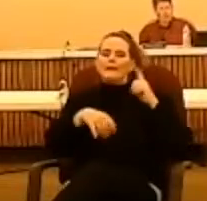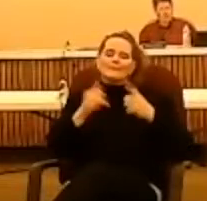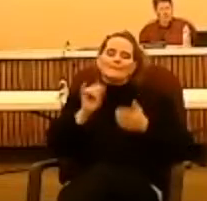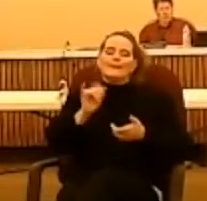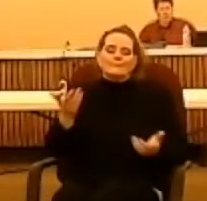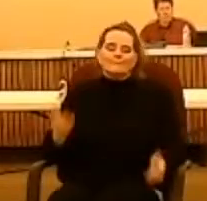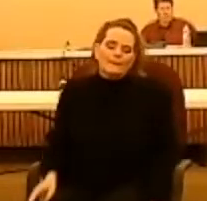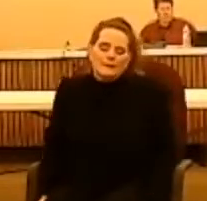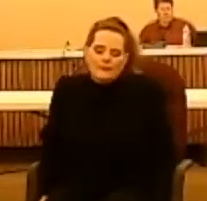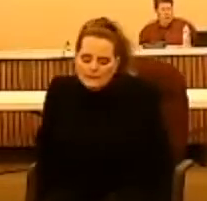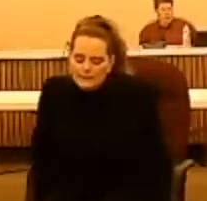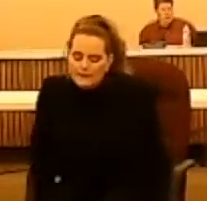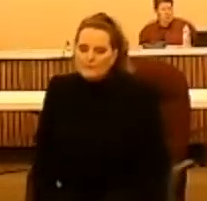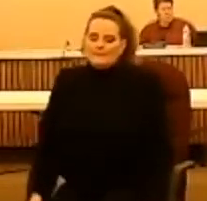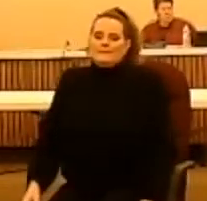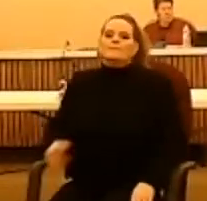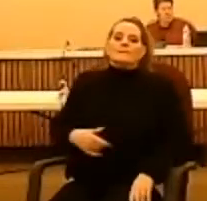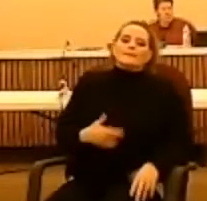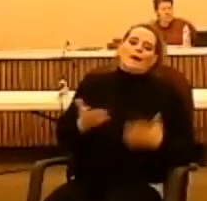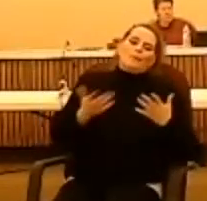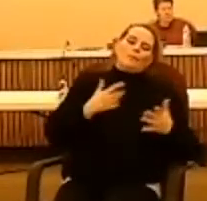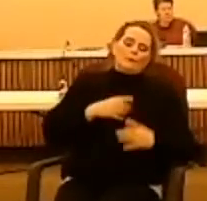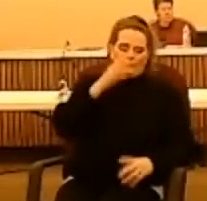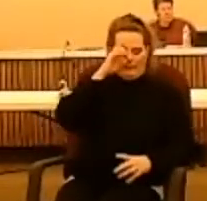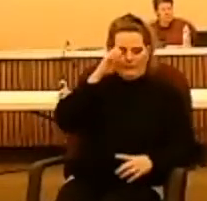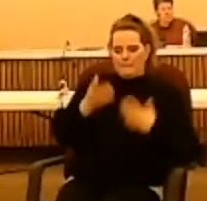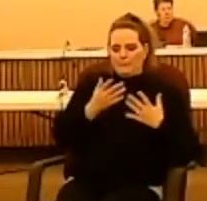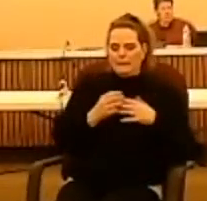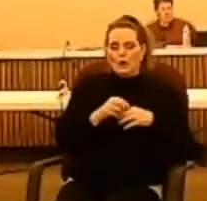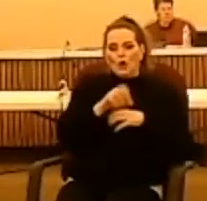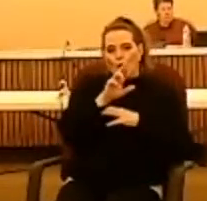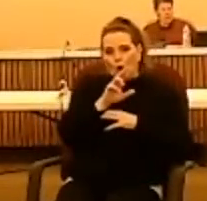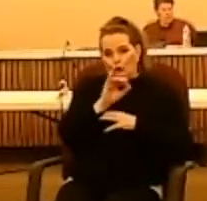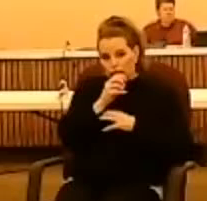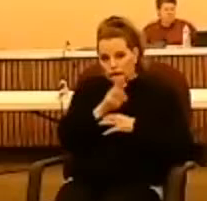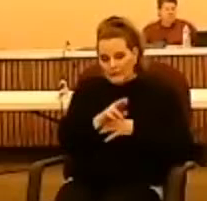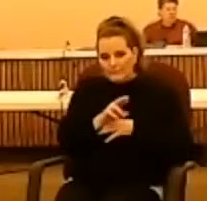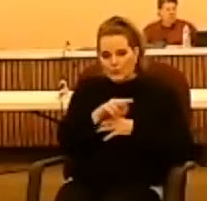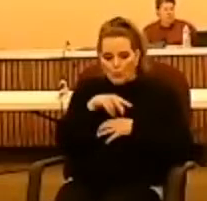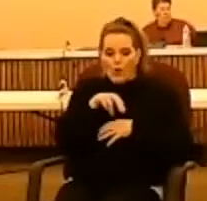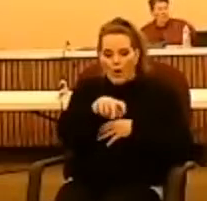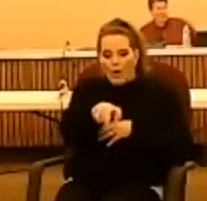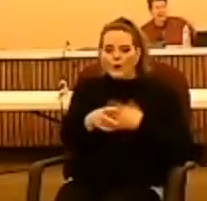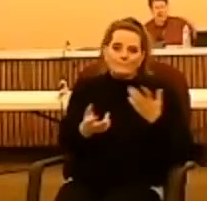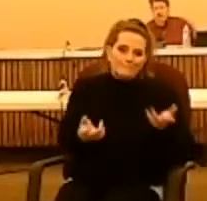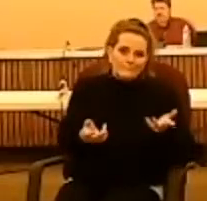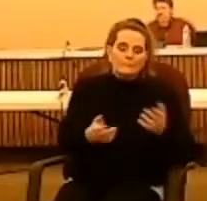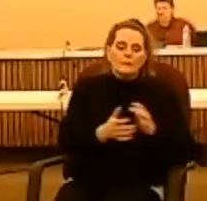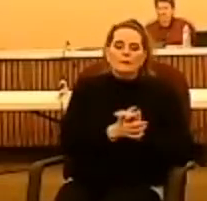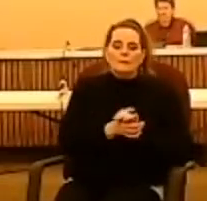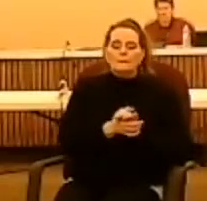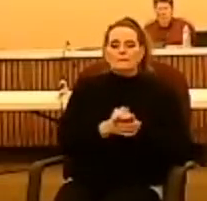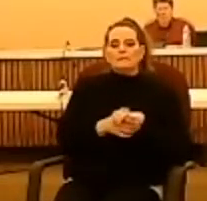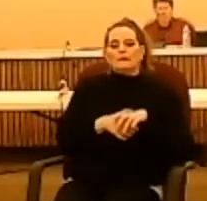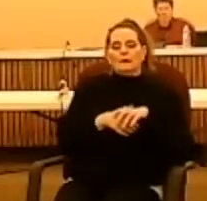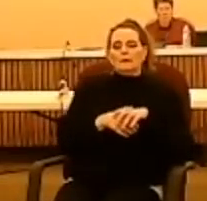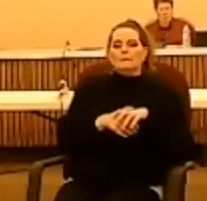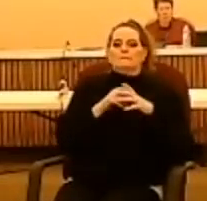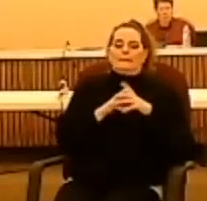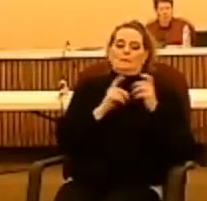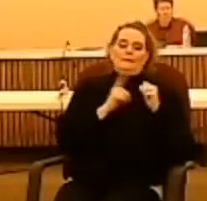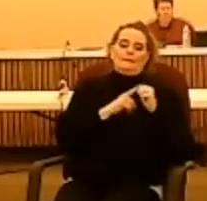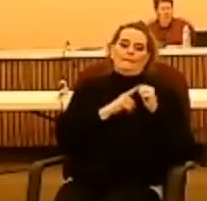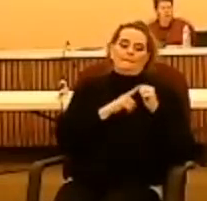we're talking about a river walk. We've been talking about it for a while. That was in the initial